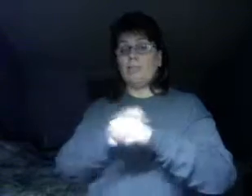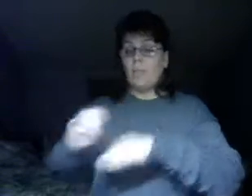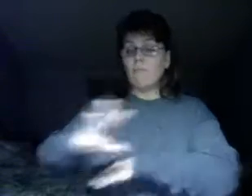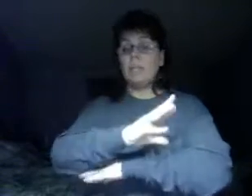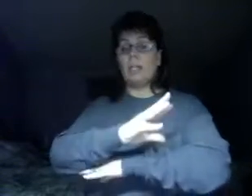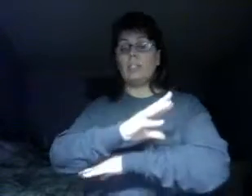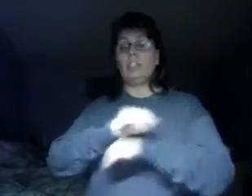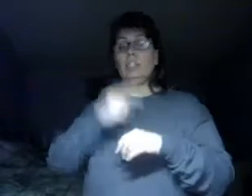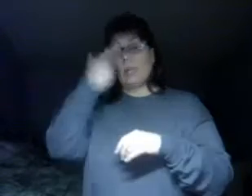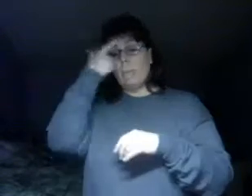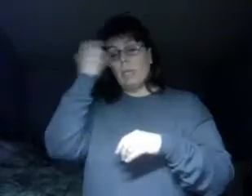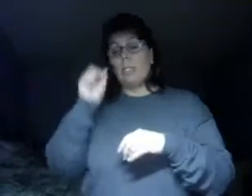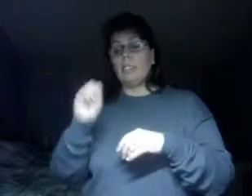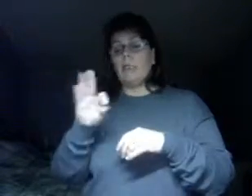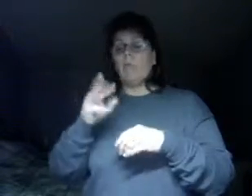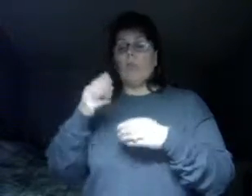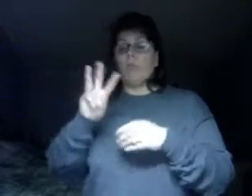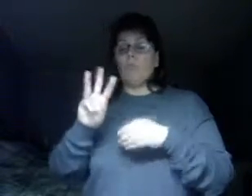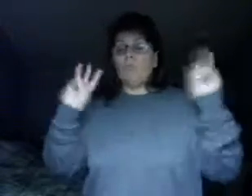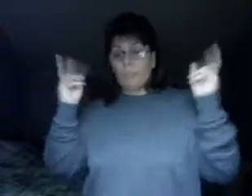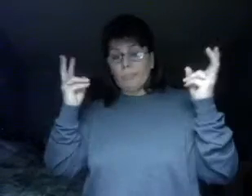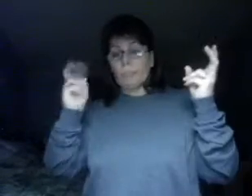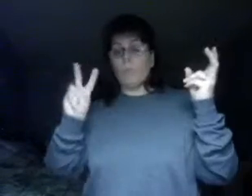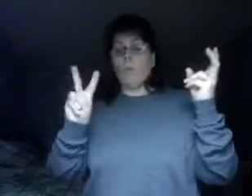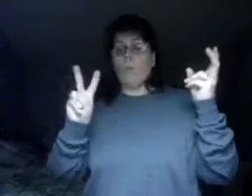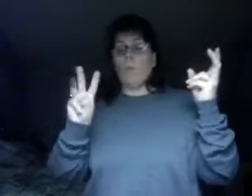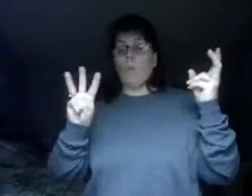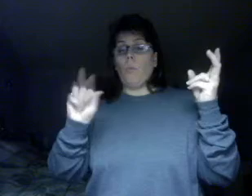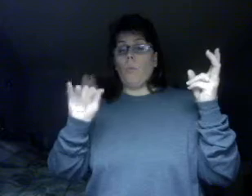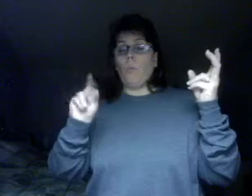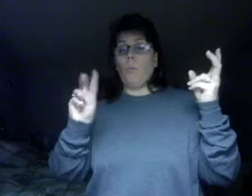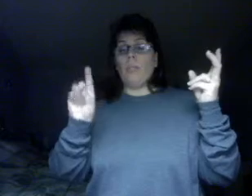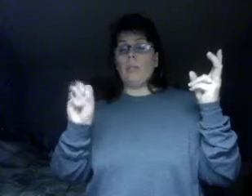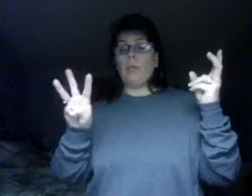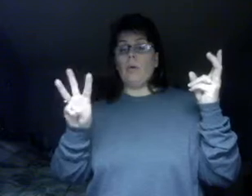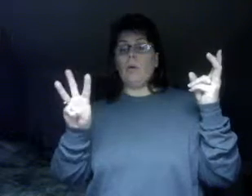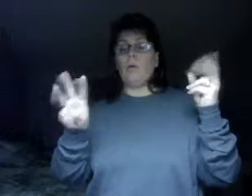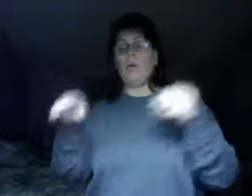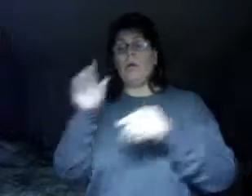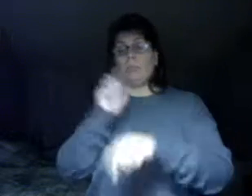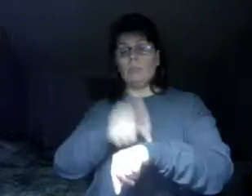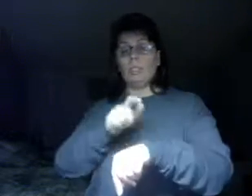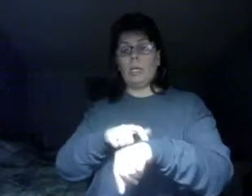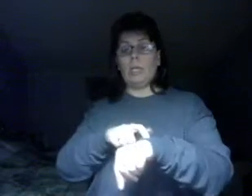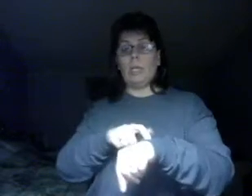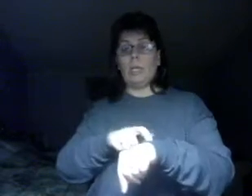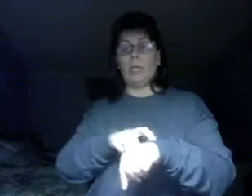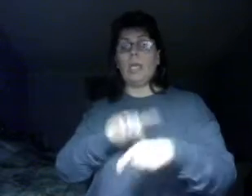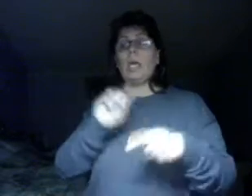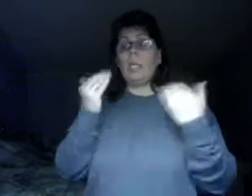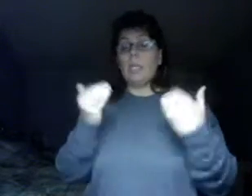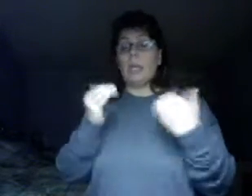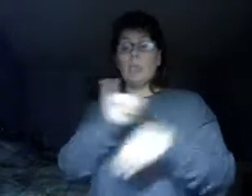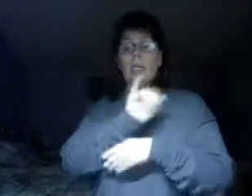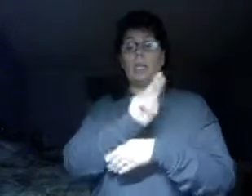becomes infected and when they start to show symptoms of illness is called the incubation period. This is different for every human